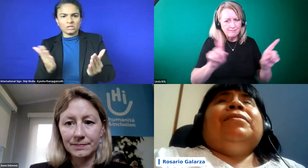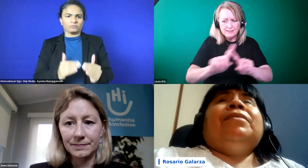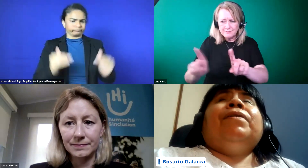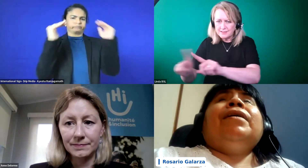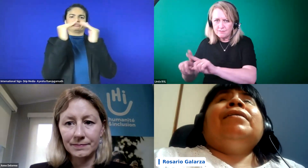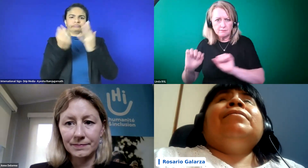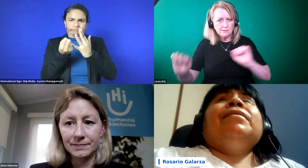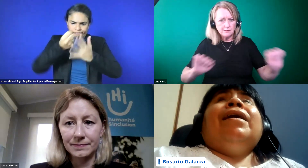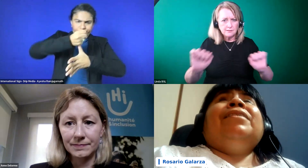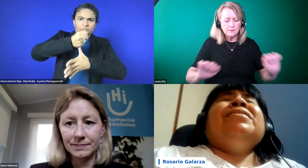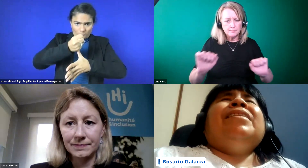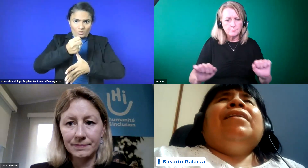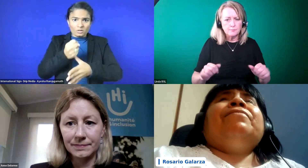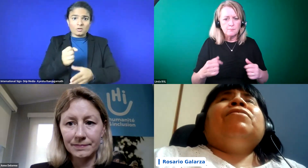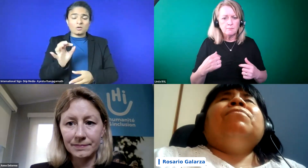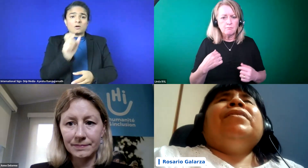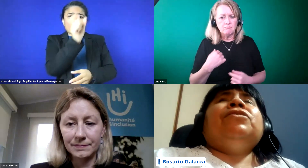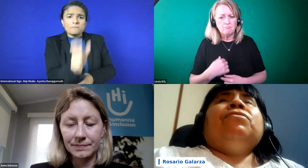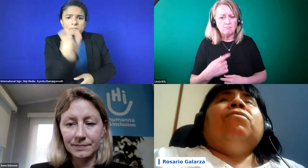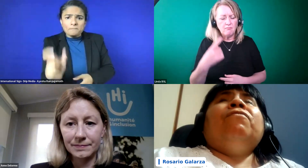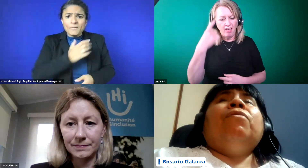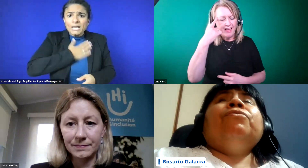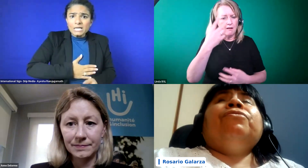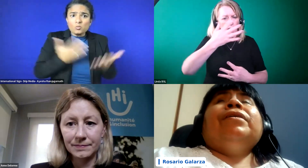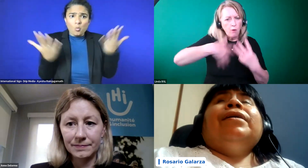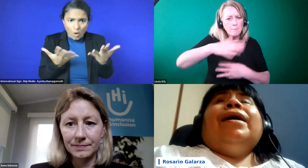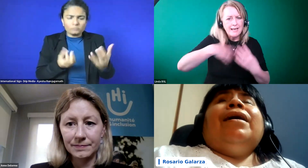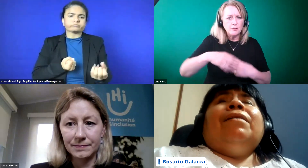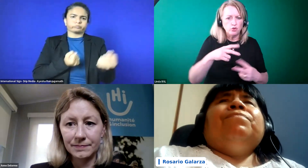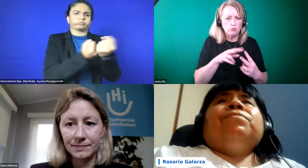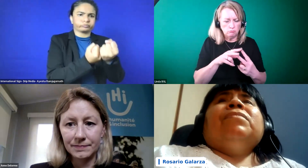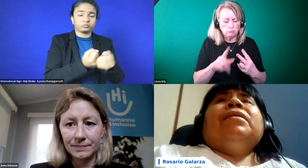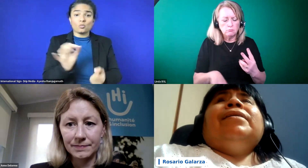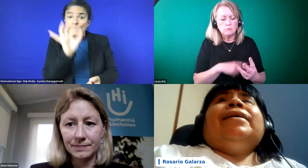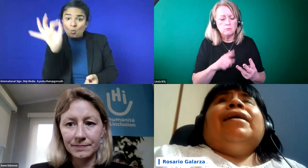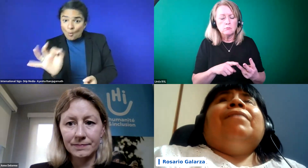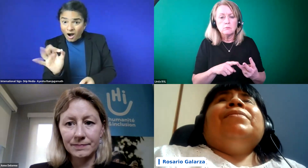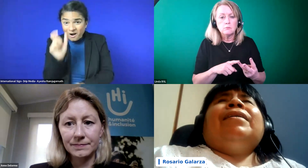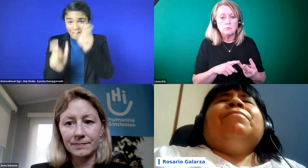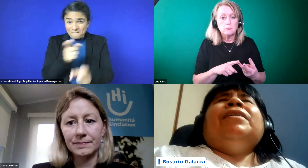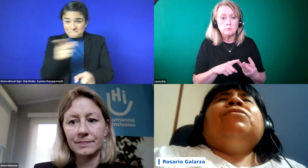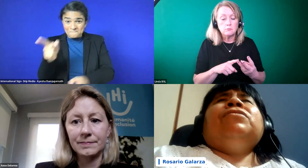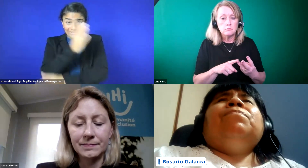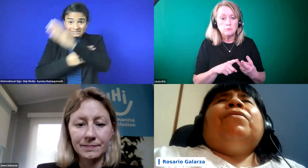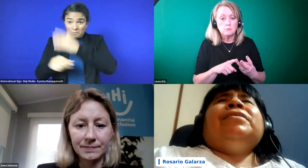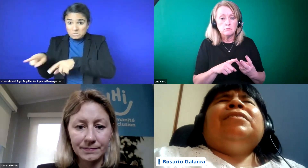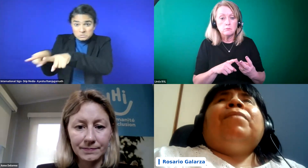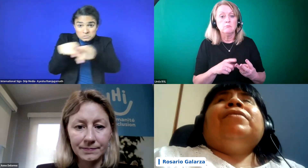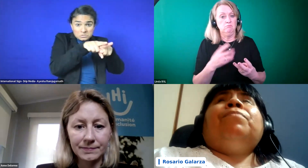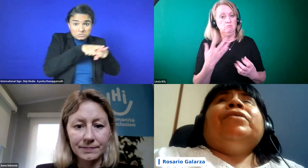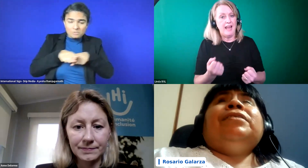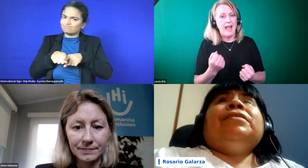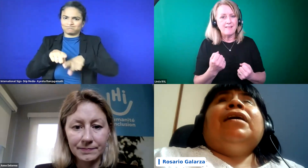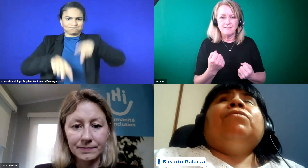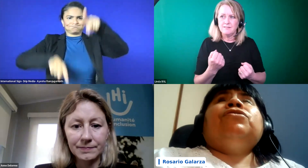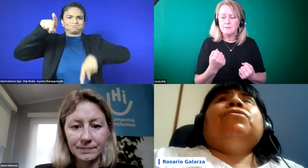with disabilities. That's why I think that a great combination of both, like having like inclusive policies,